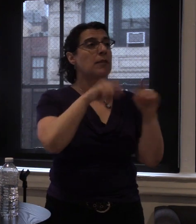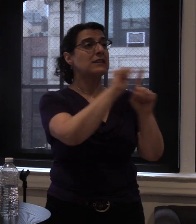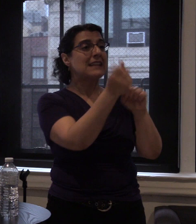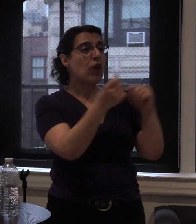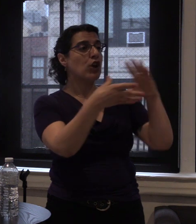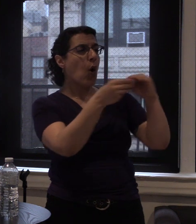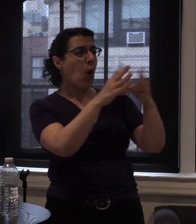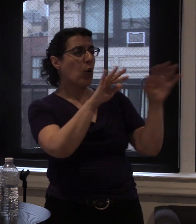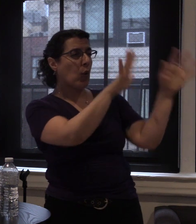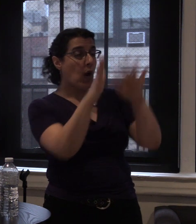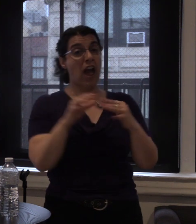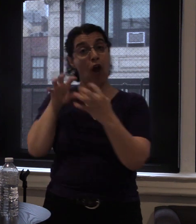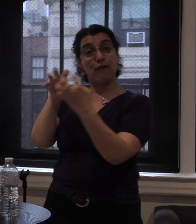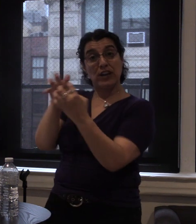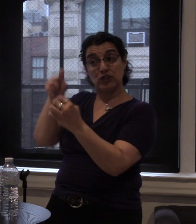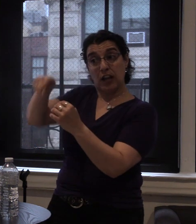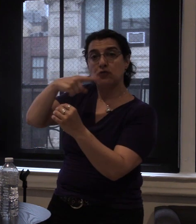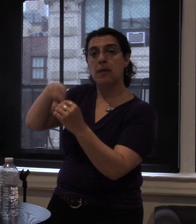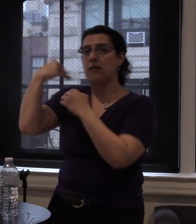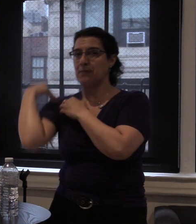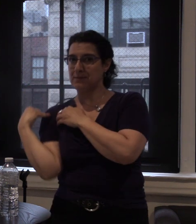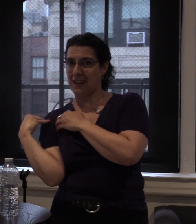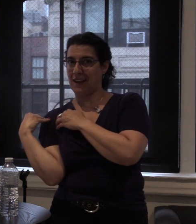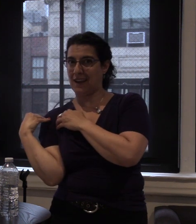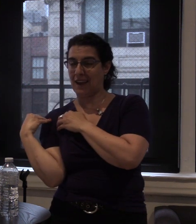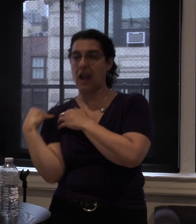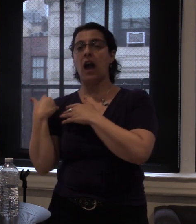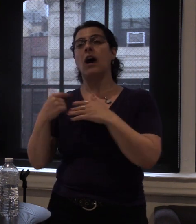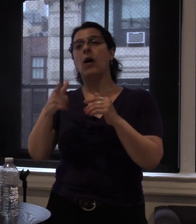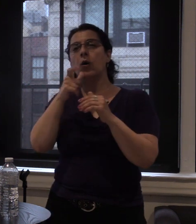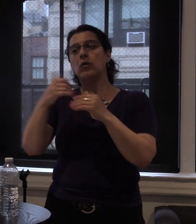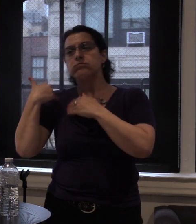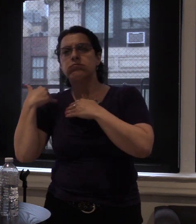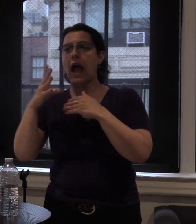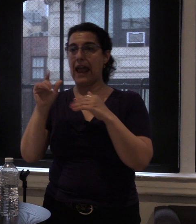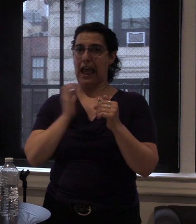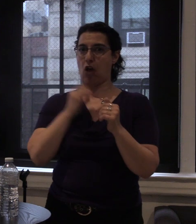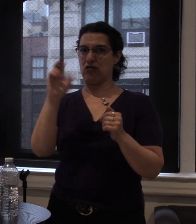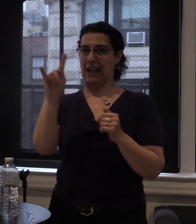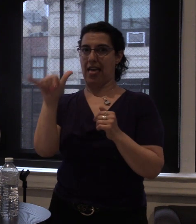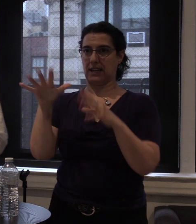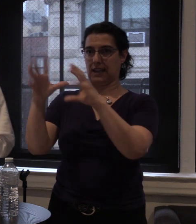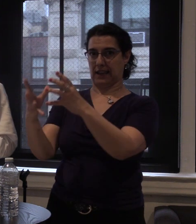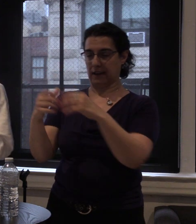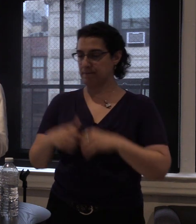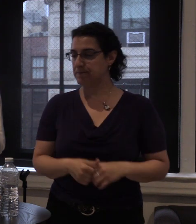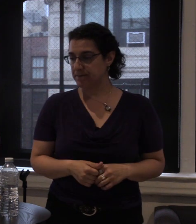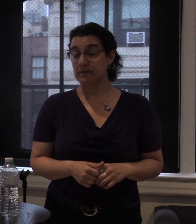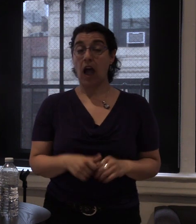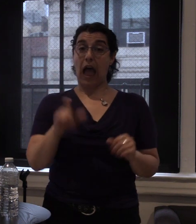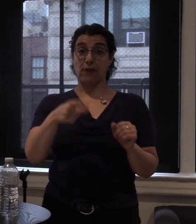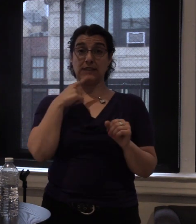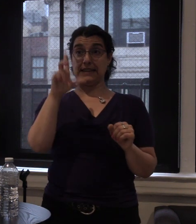scenarios. In friction, we can talk about responsibility, accountability, and our reality. I have to